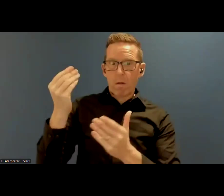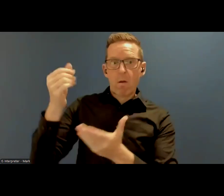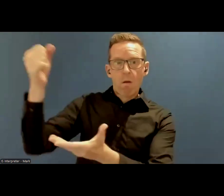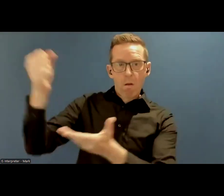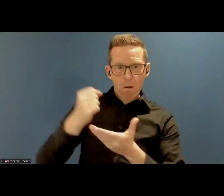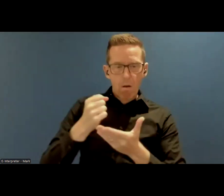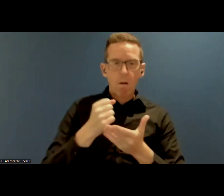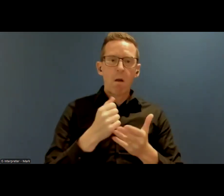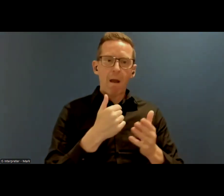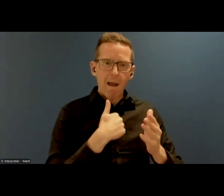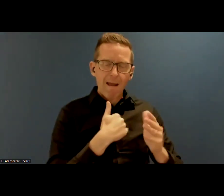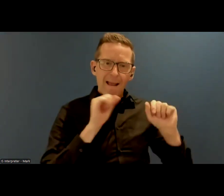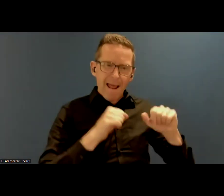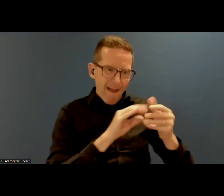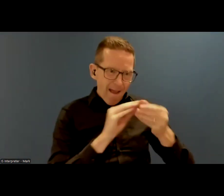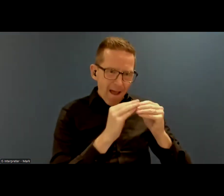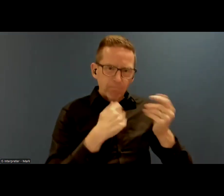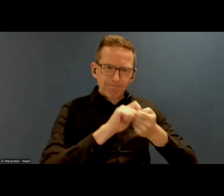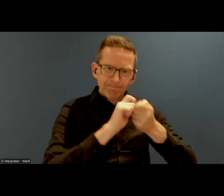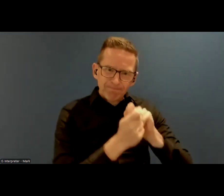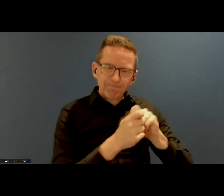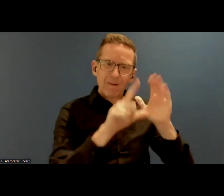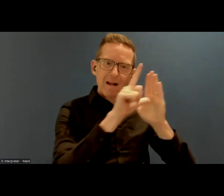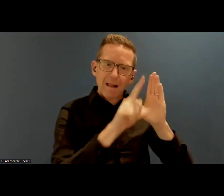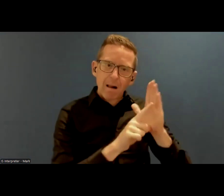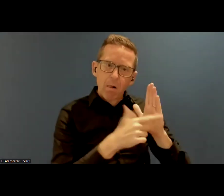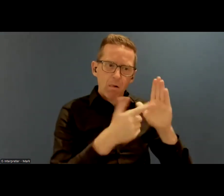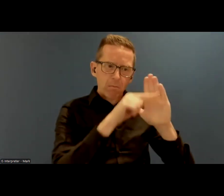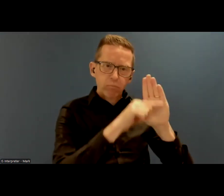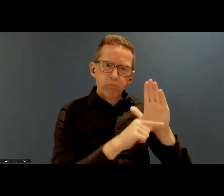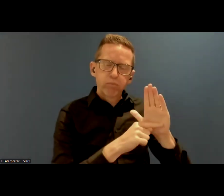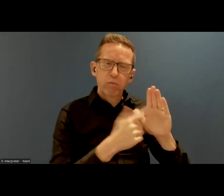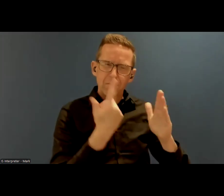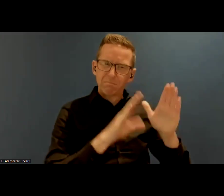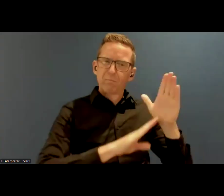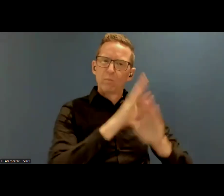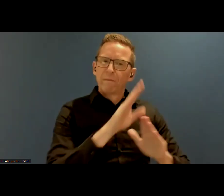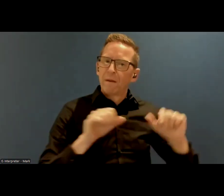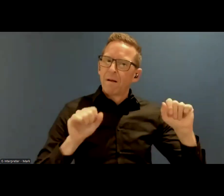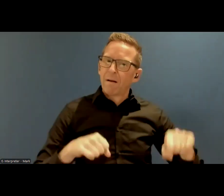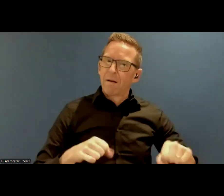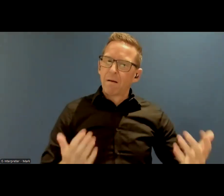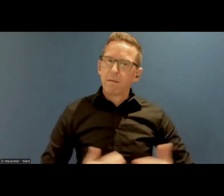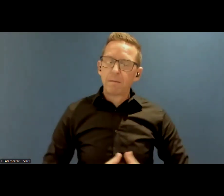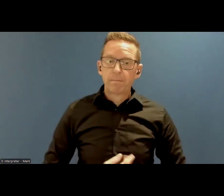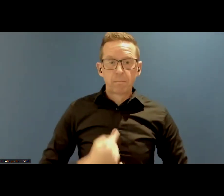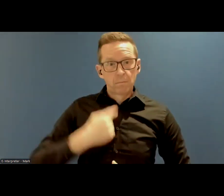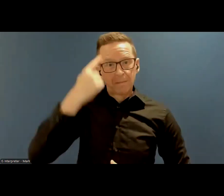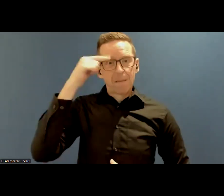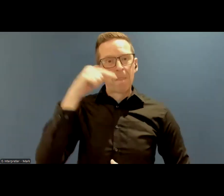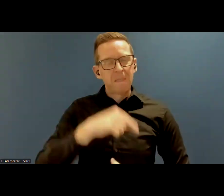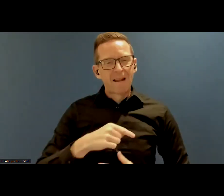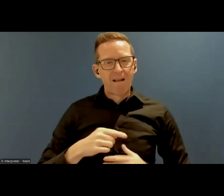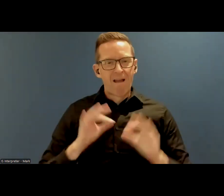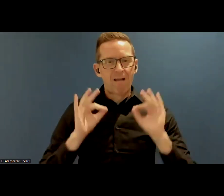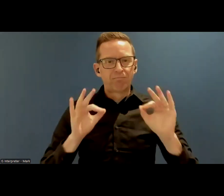policy and legal reform in the various republics. And I think by that, we will have achieved the very main aim